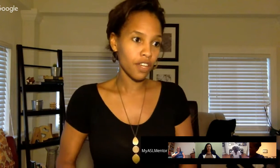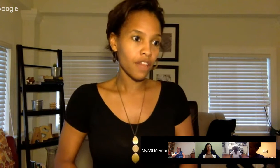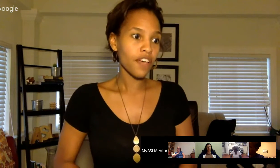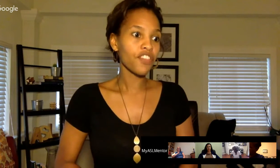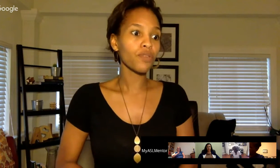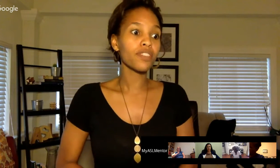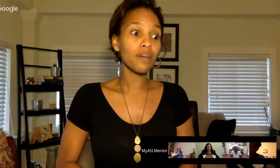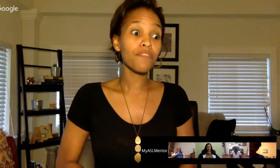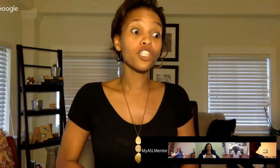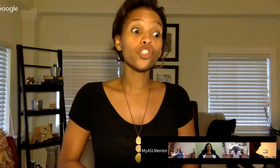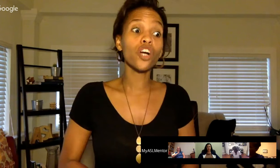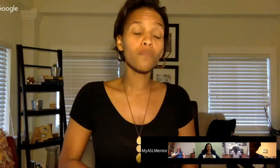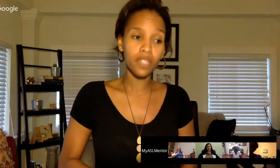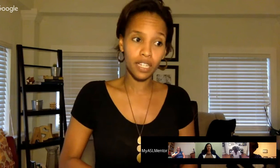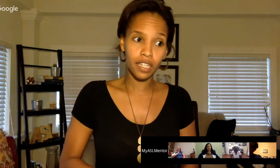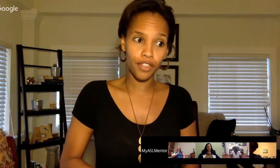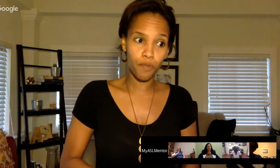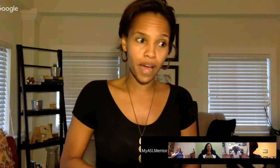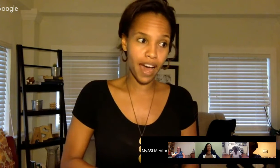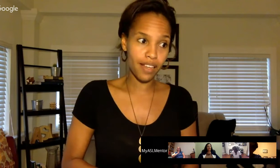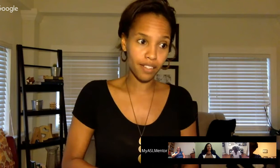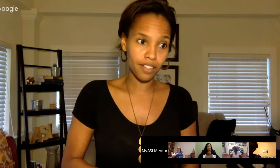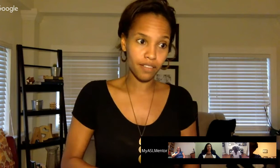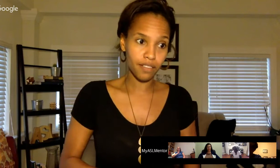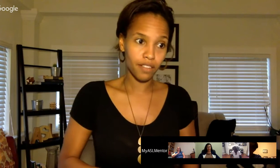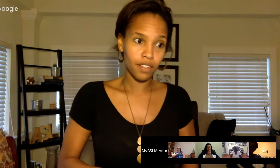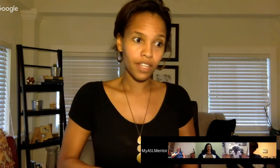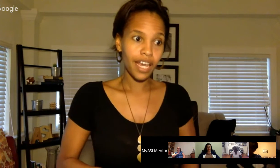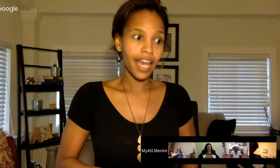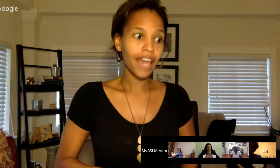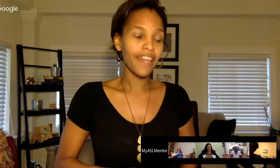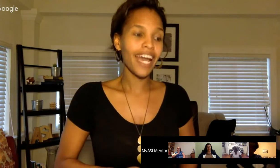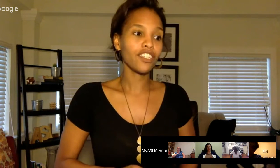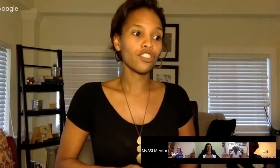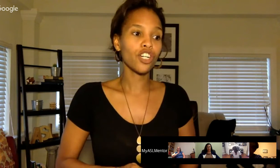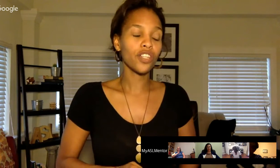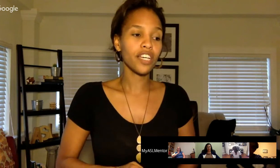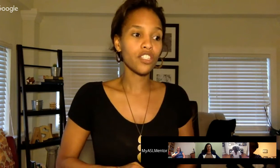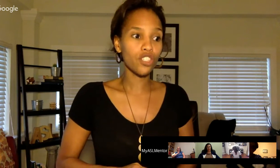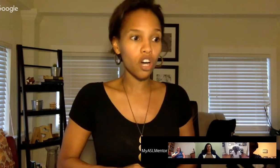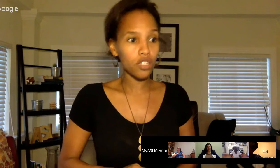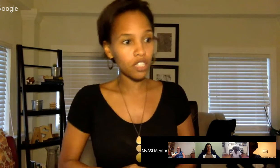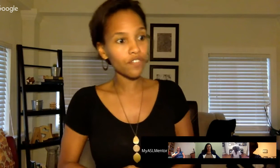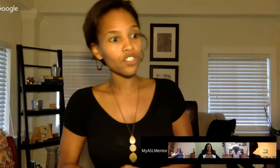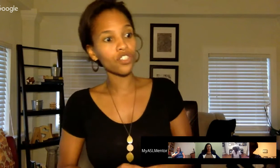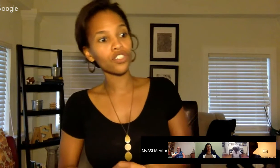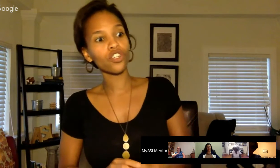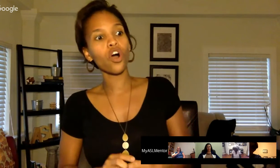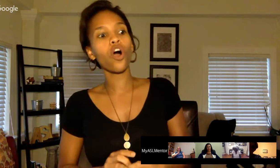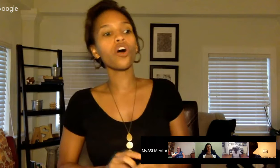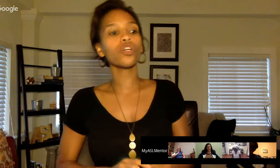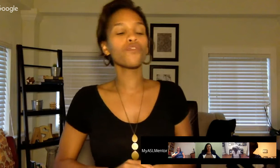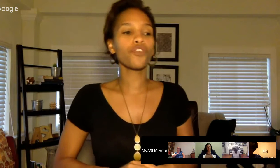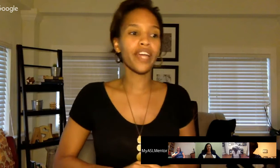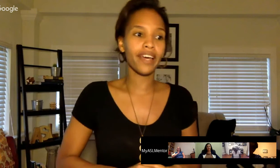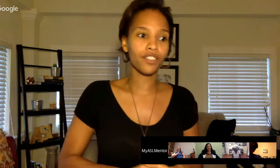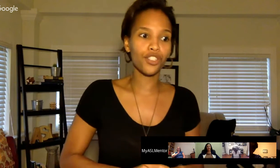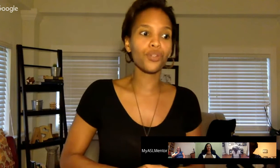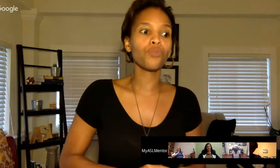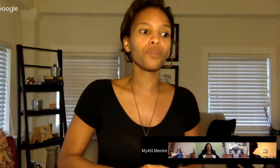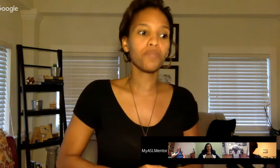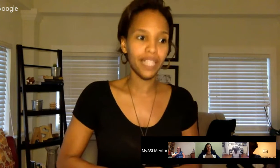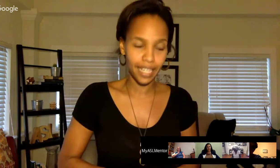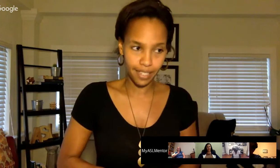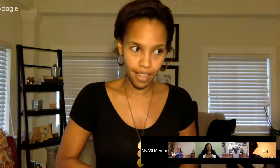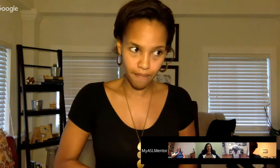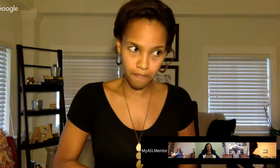discovered that there was something troubling in their past, and they had to start the exhaustive search all over again